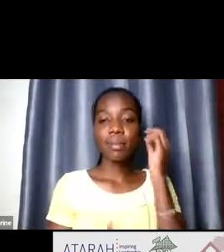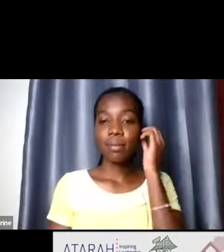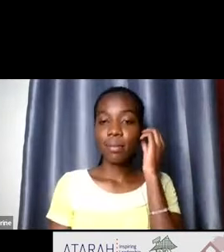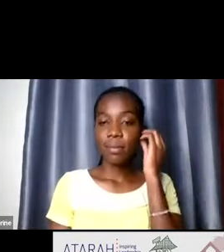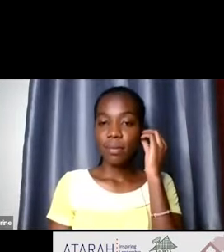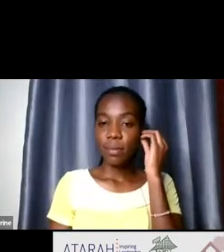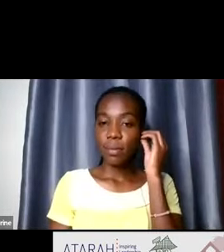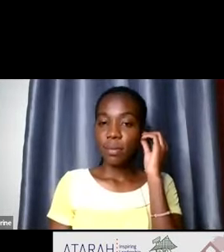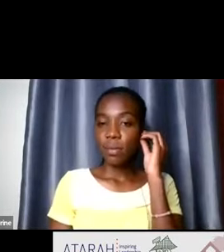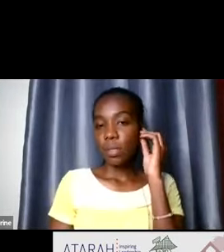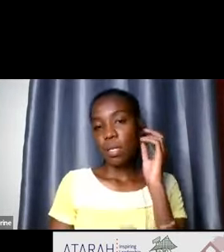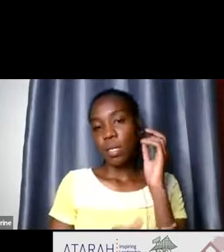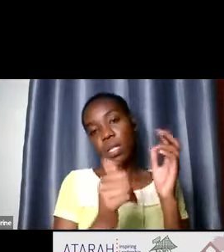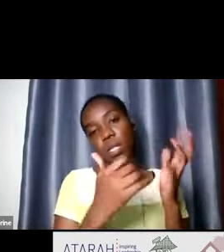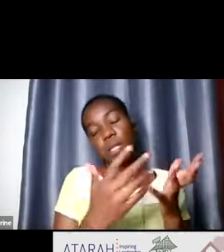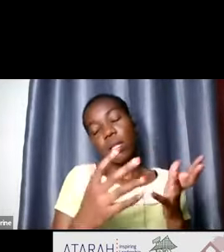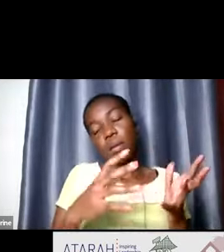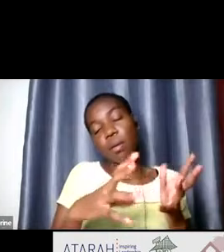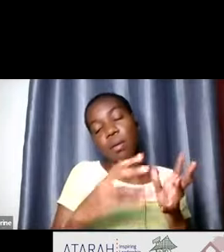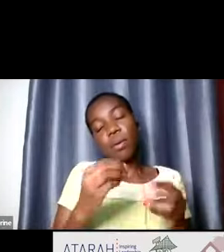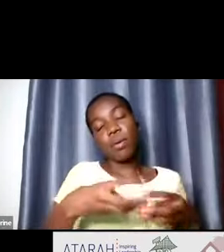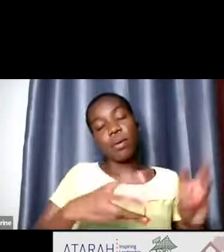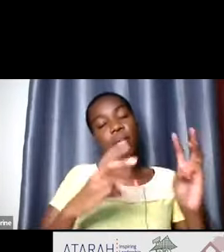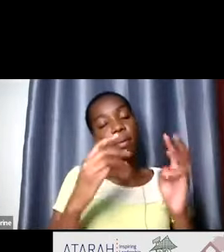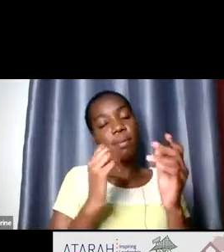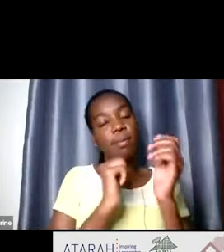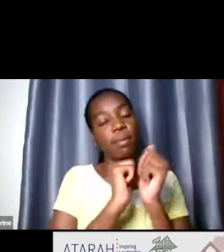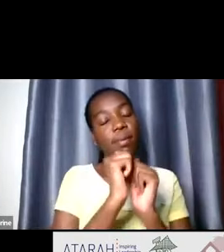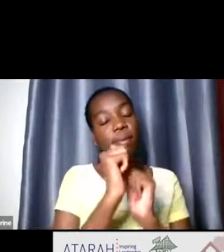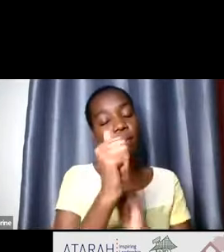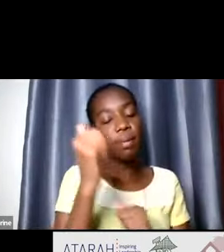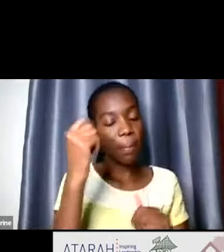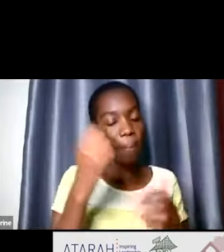psychoactive substances are found a way to pass the blood-brain barrier.